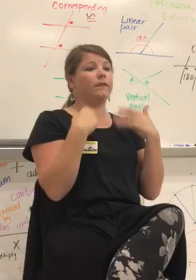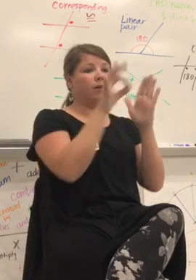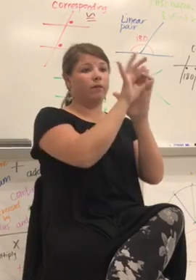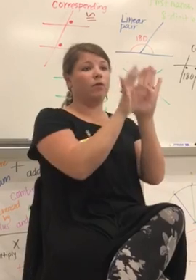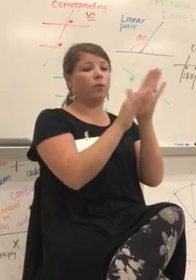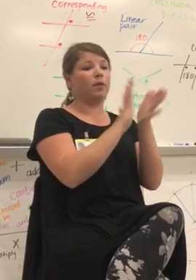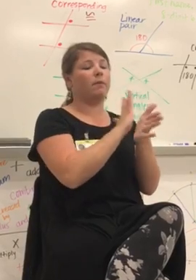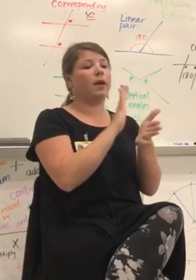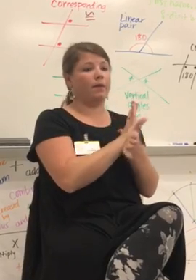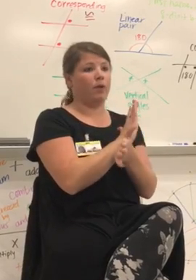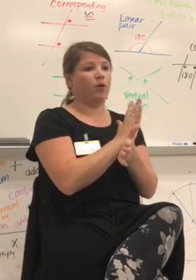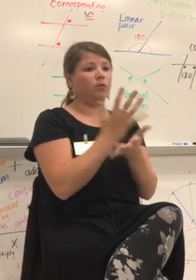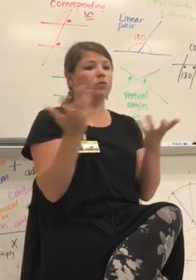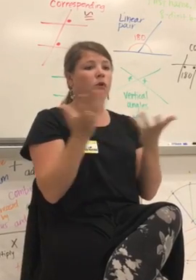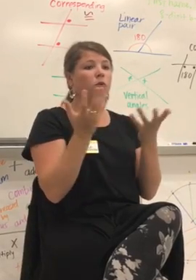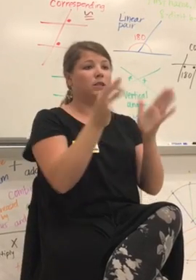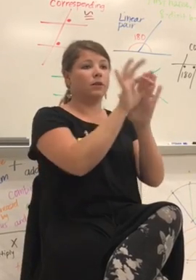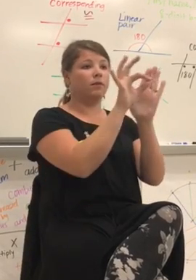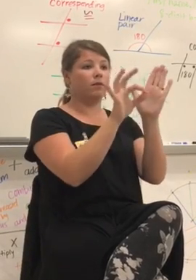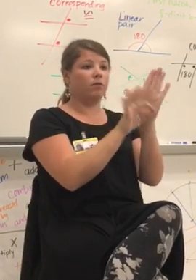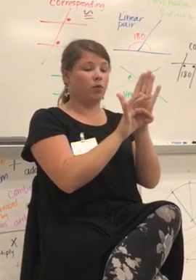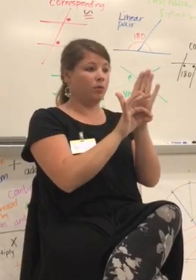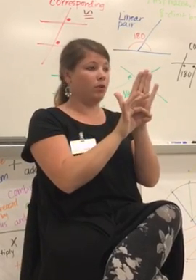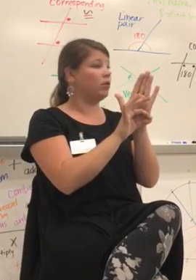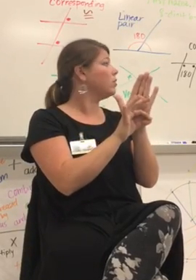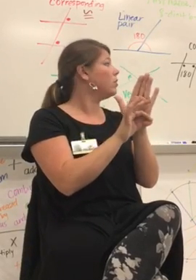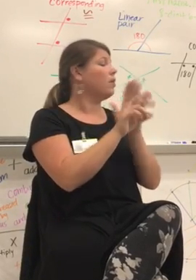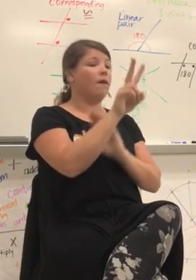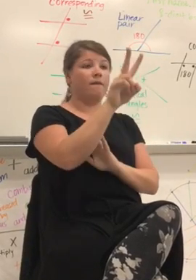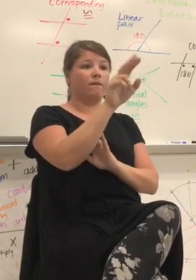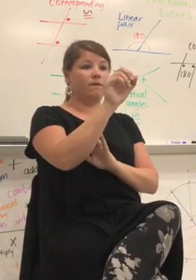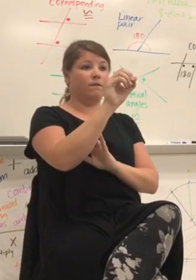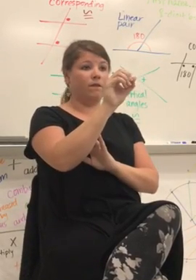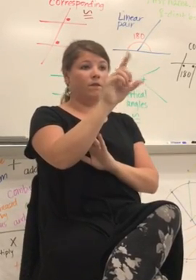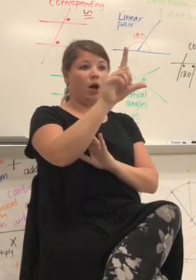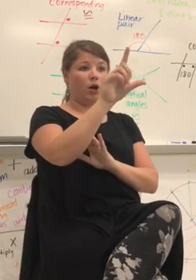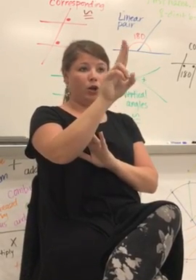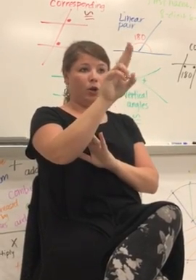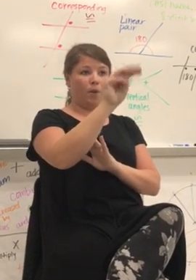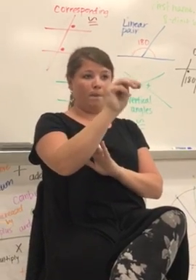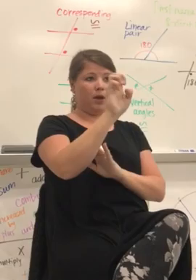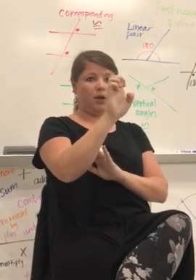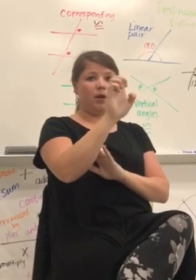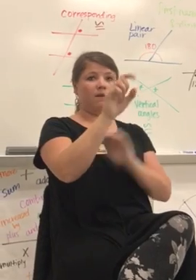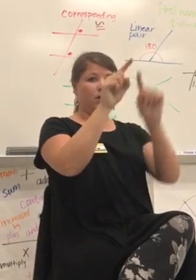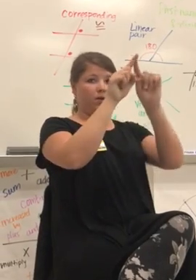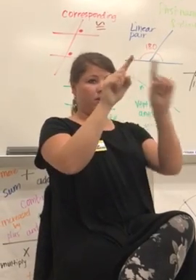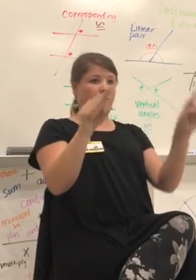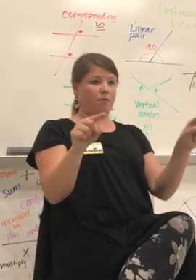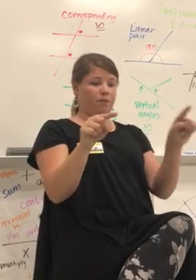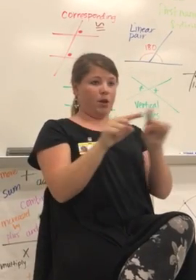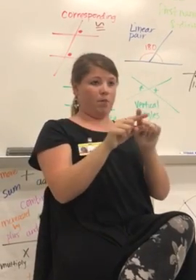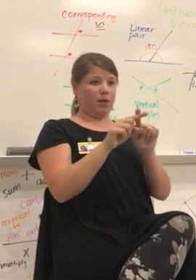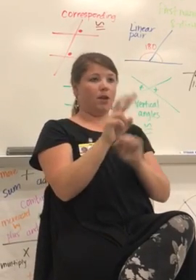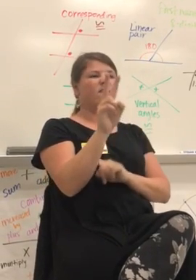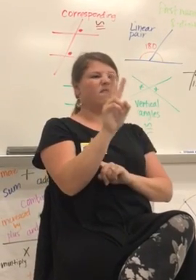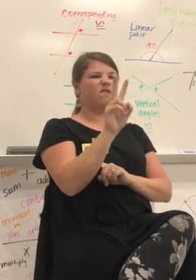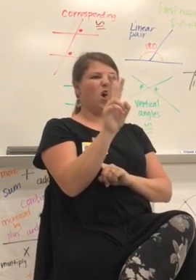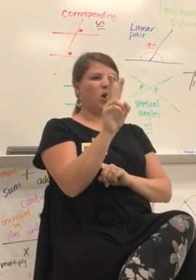formula for volume of a pyramid? What did we use? What'd you say? V equals what?